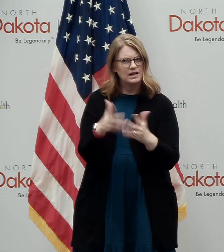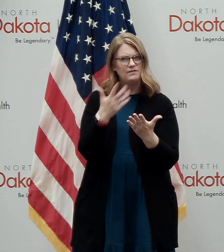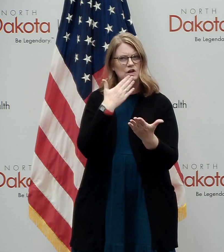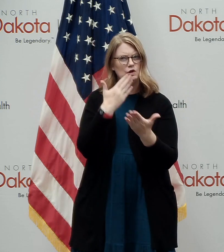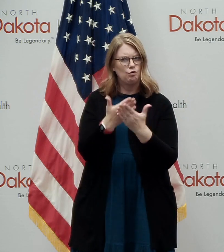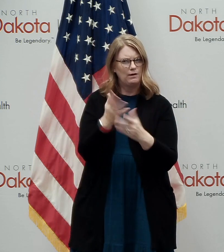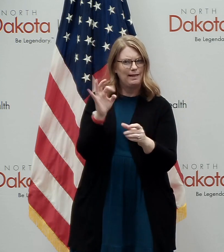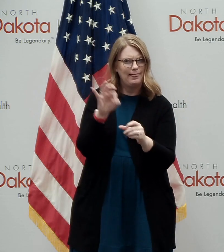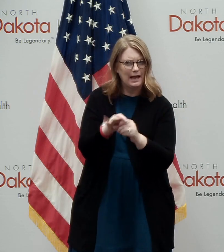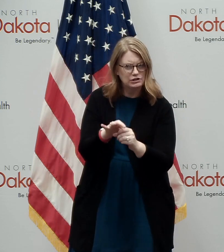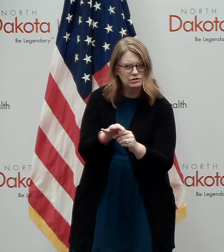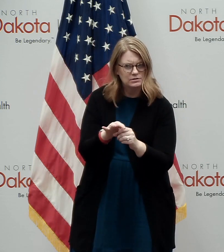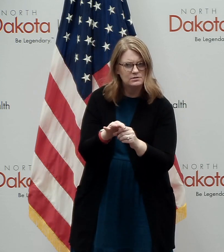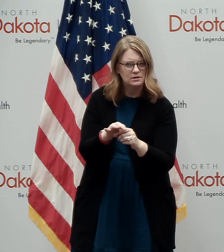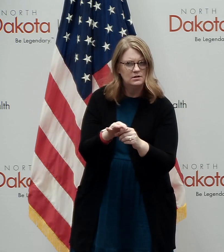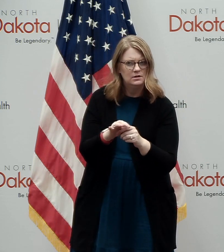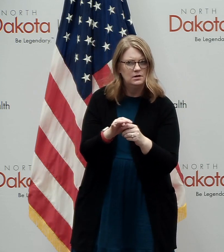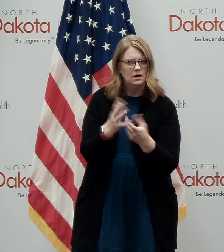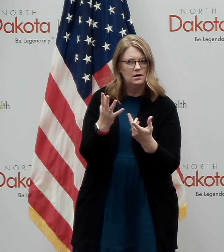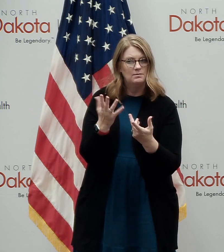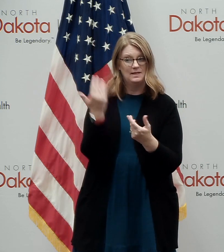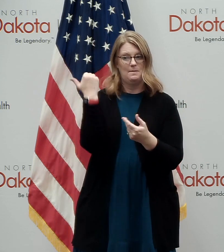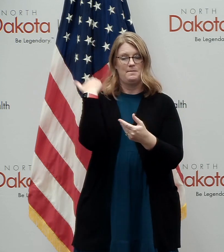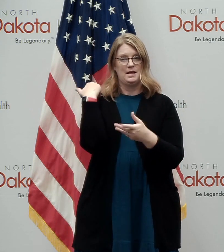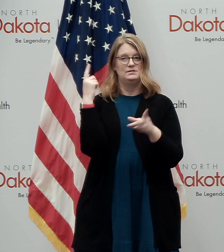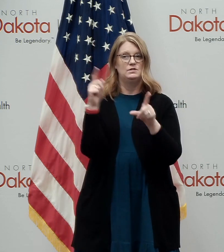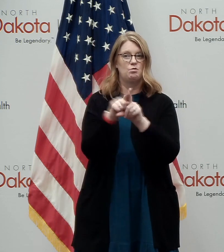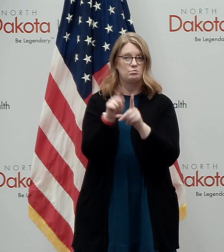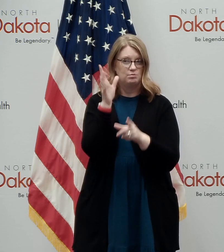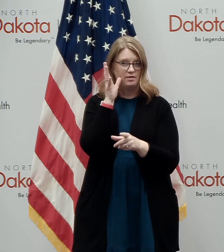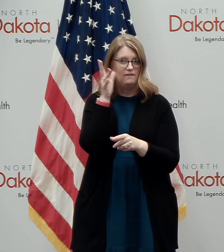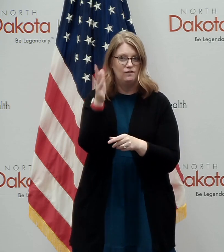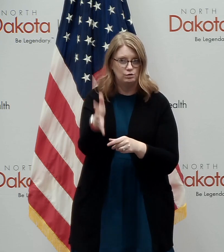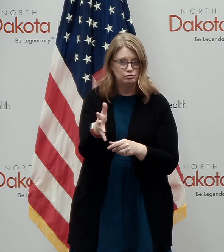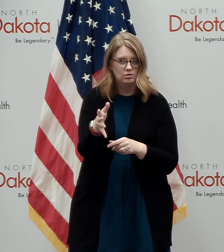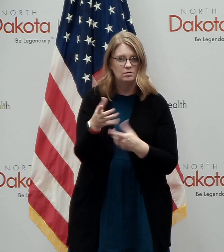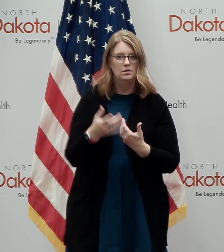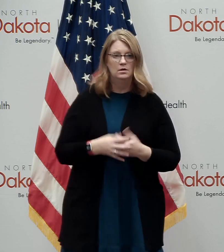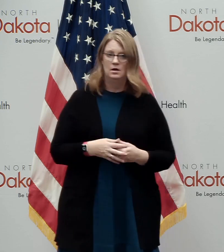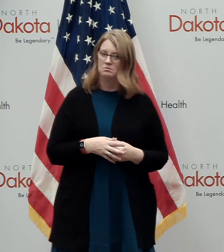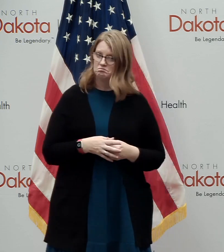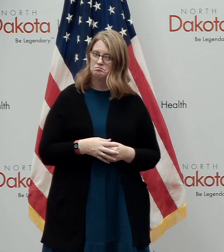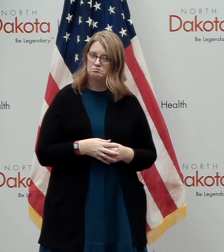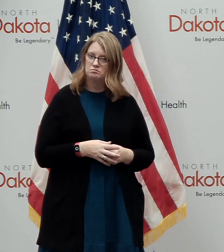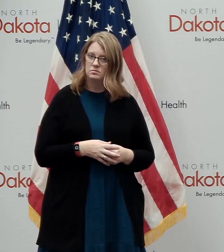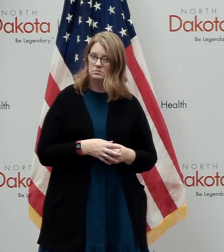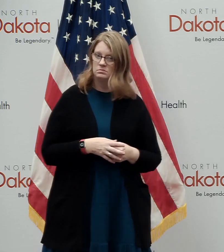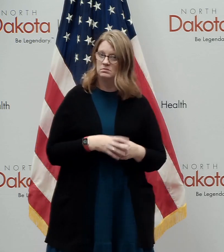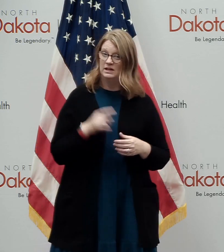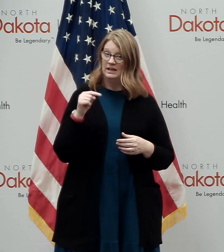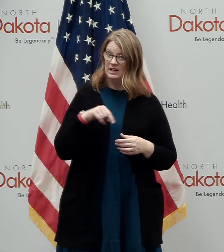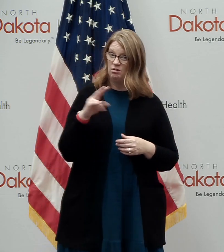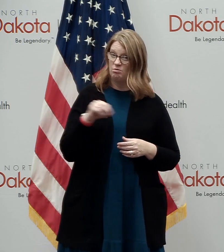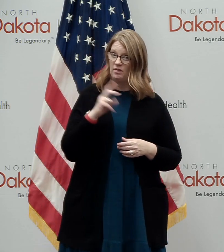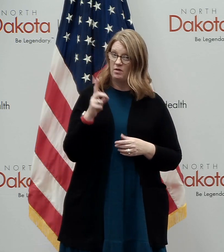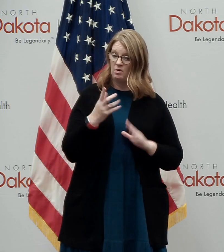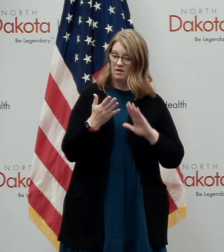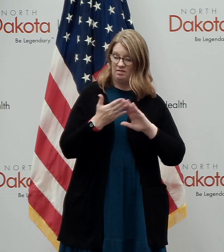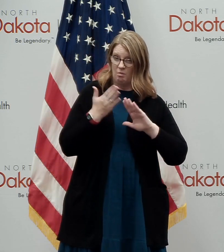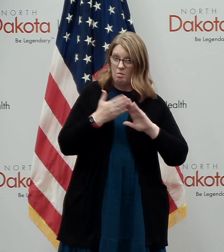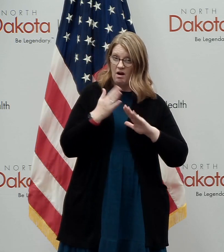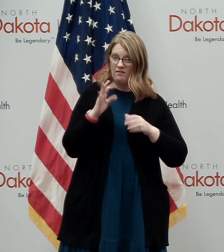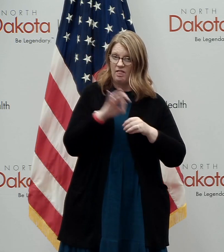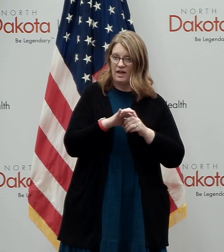past. And certainly we have had a good history of well-run elections in North Dakota, and we're